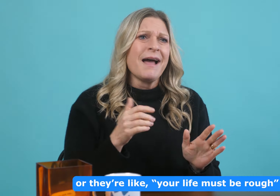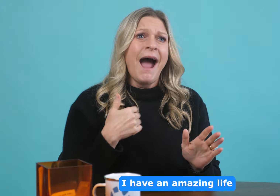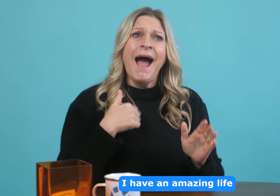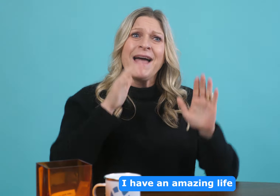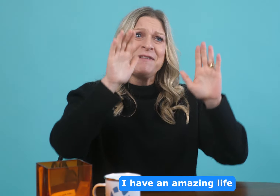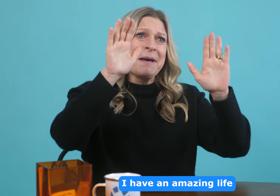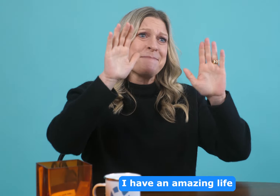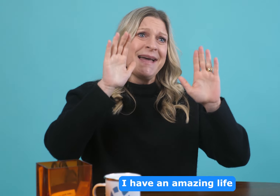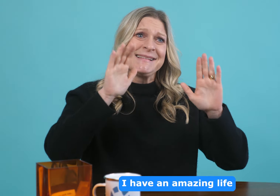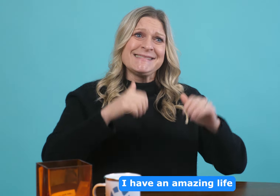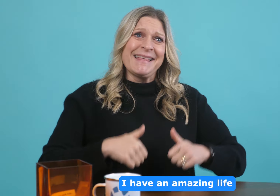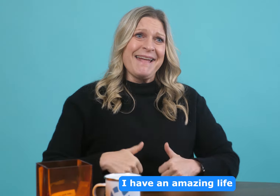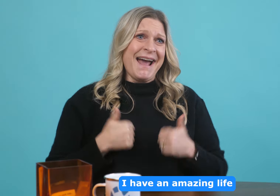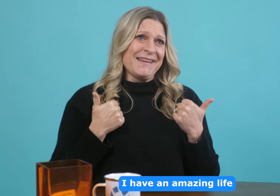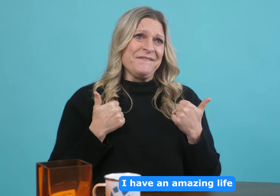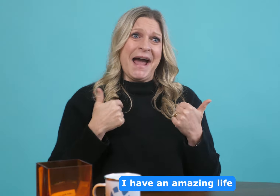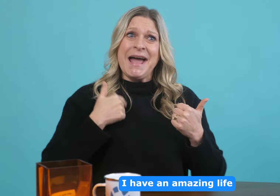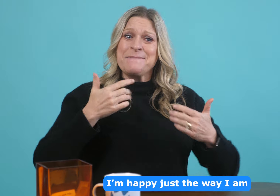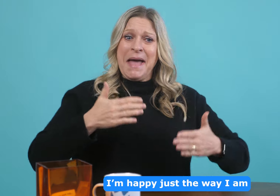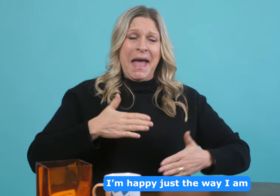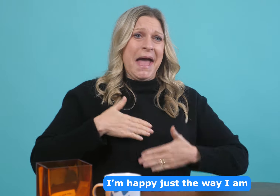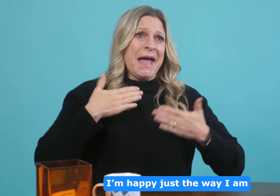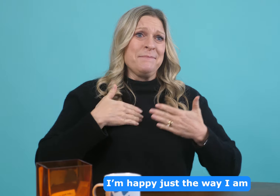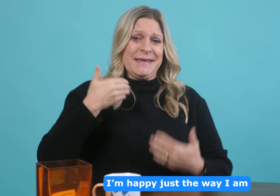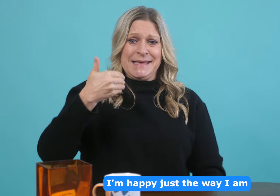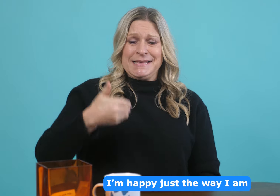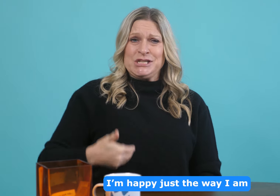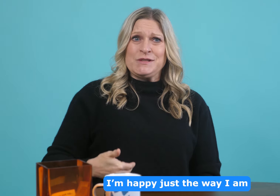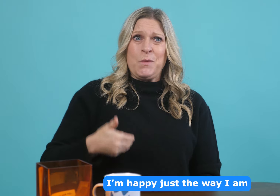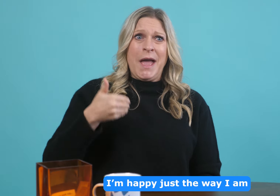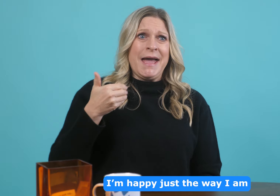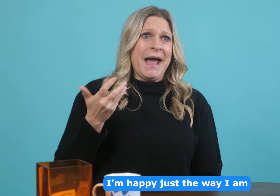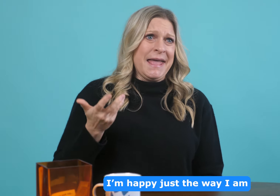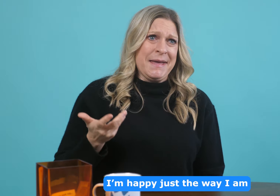I have an amazing life. I'm happy to the way I am.